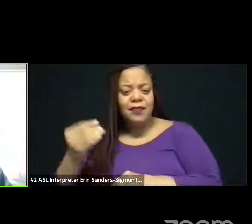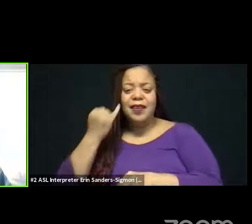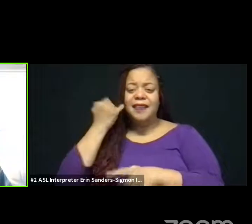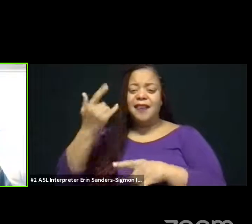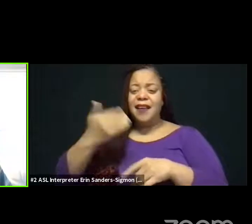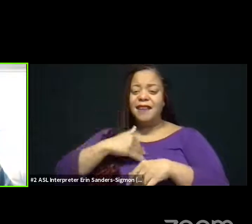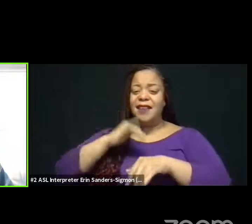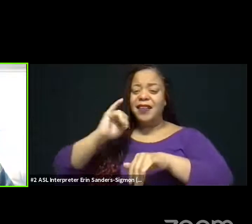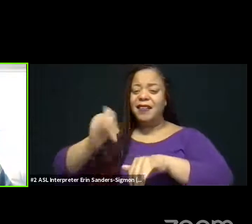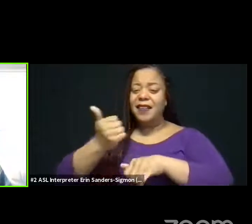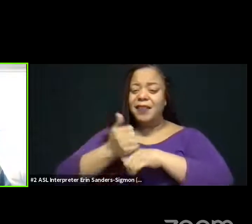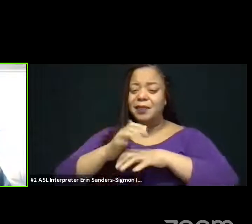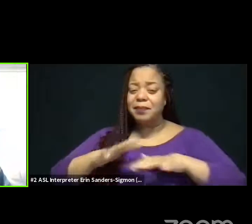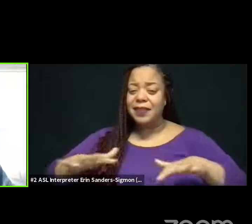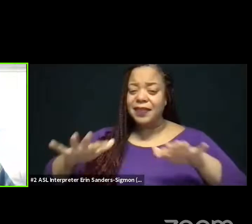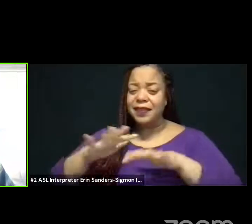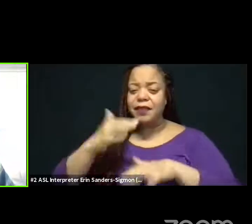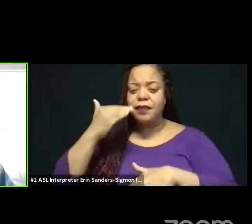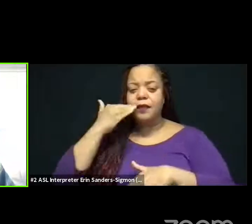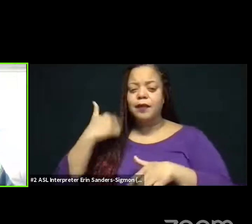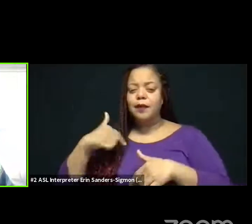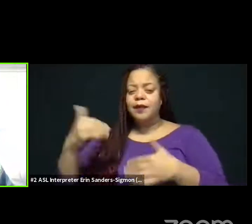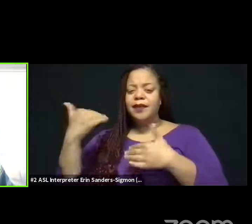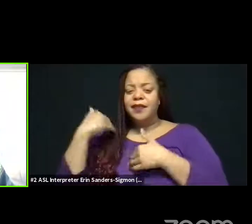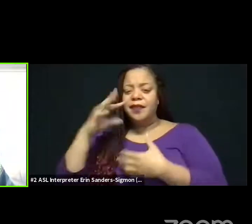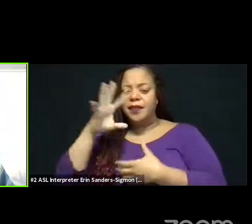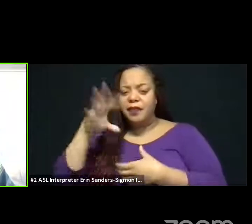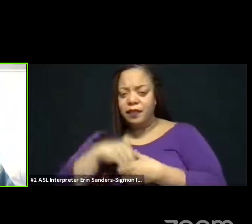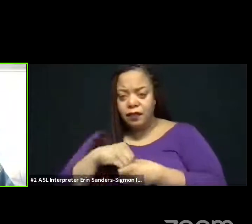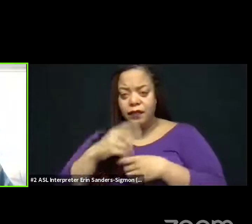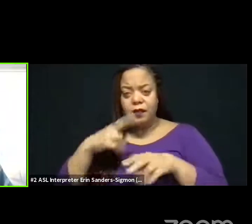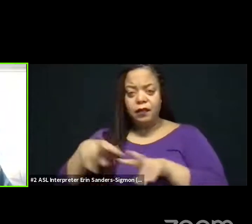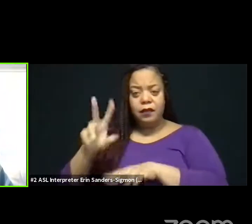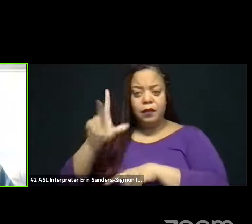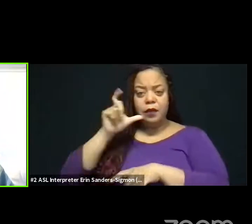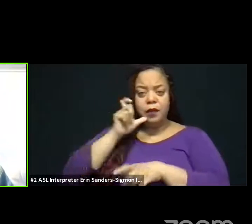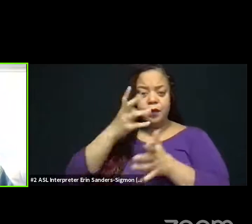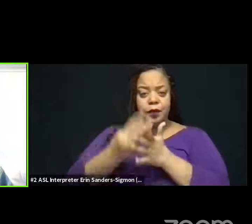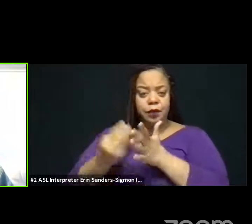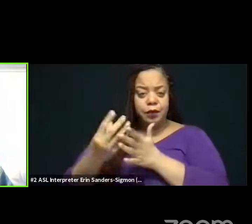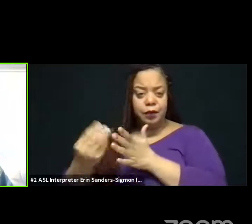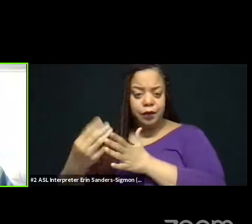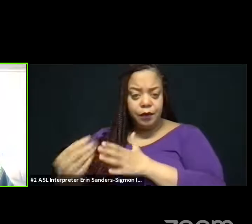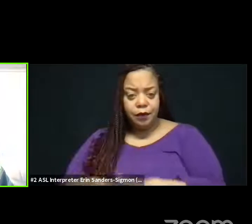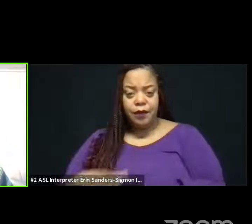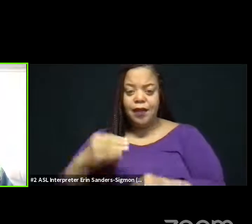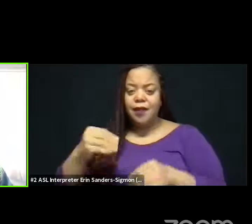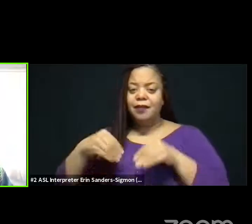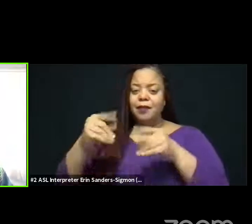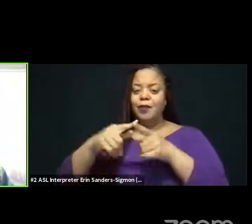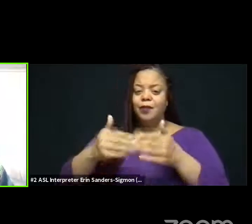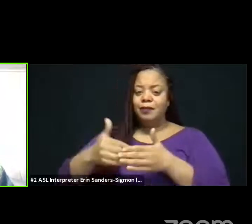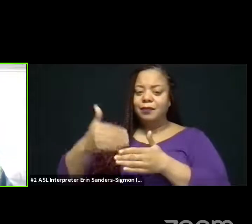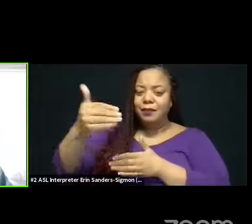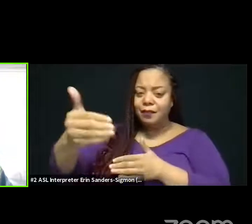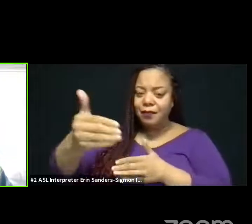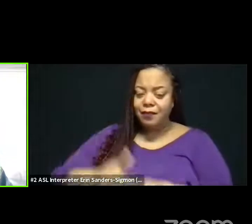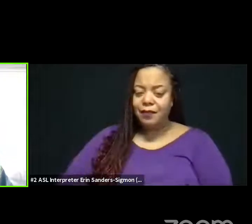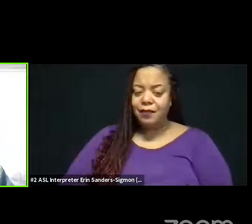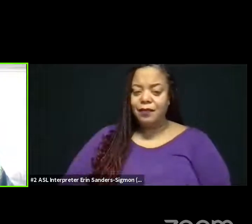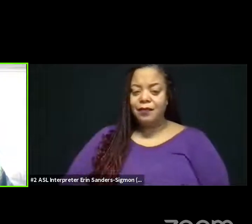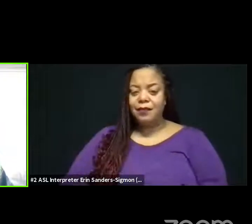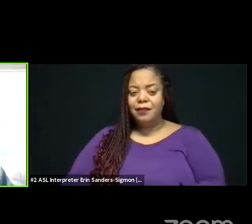passed on, that we are being watched over and guided, and that there are people who are very much invested in us bringing our brilliance,